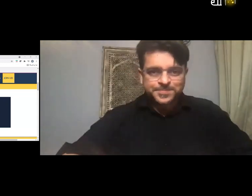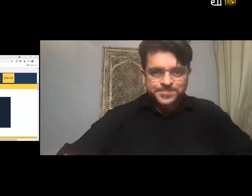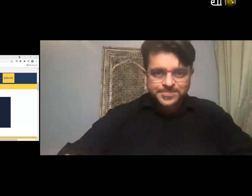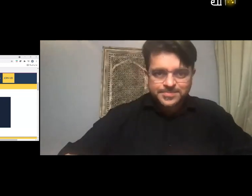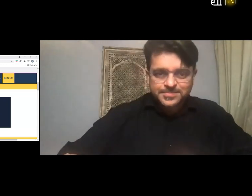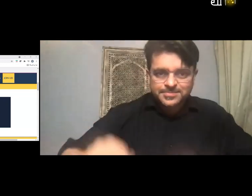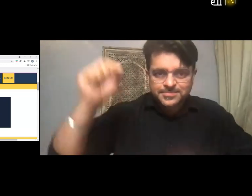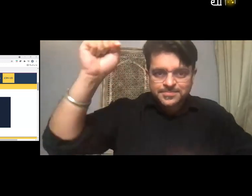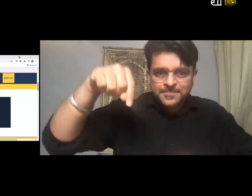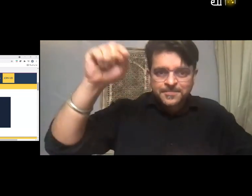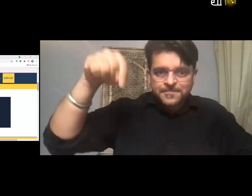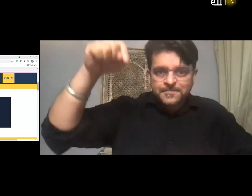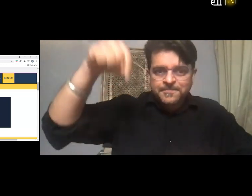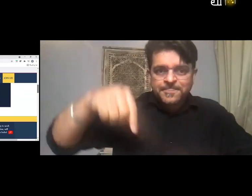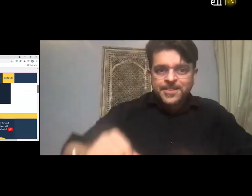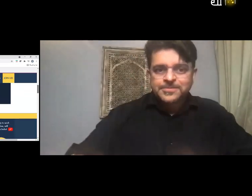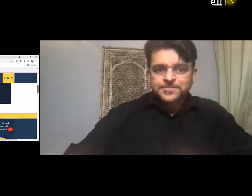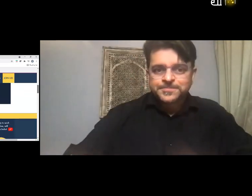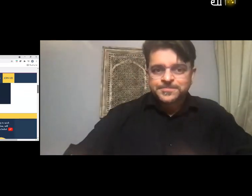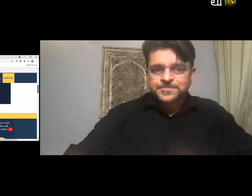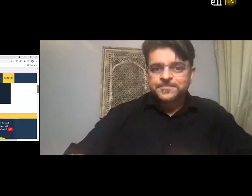lives. Go down, please.